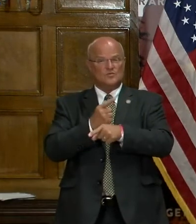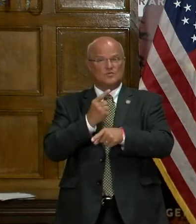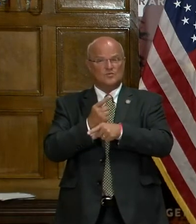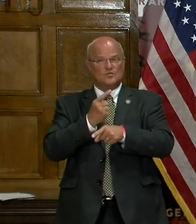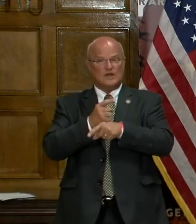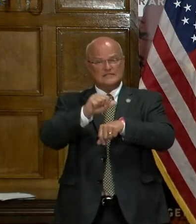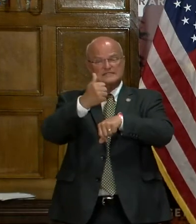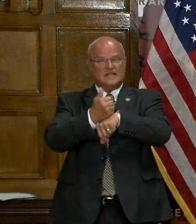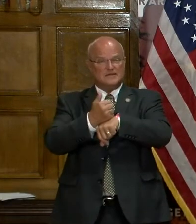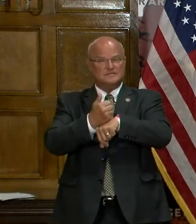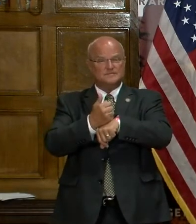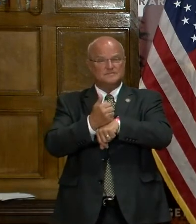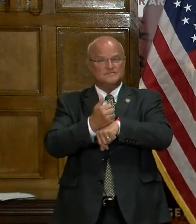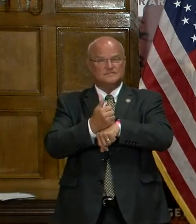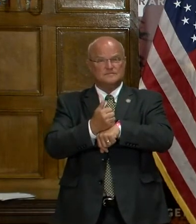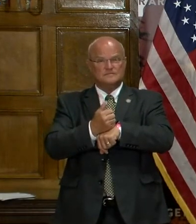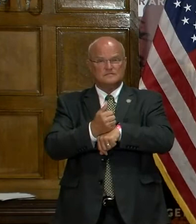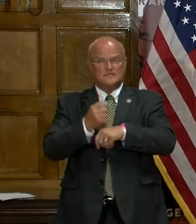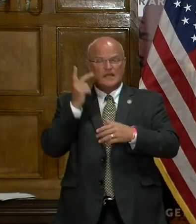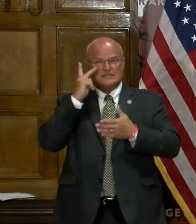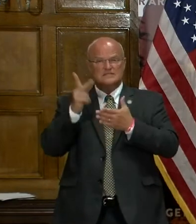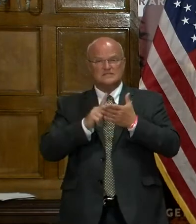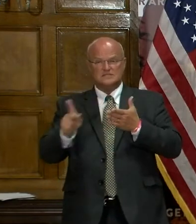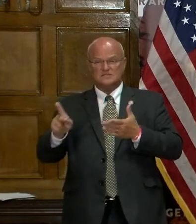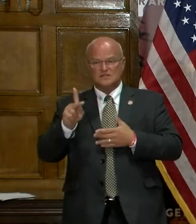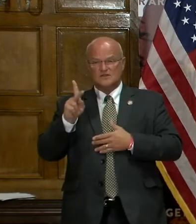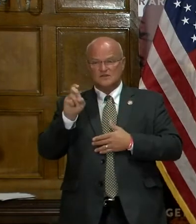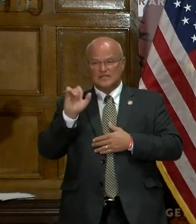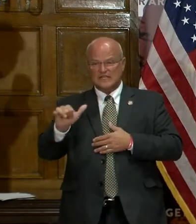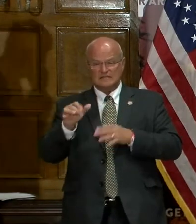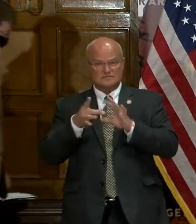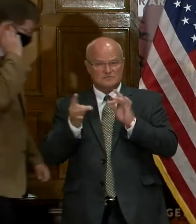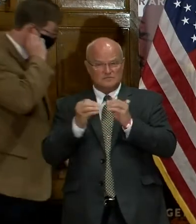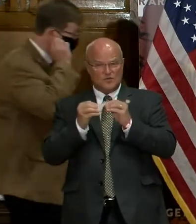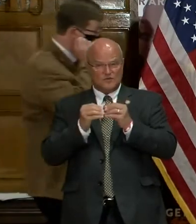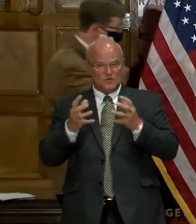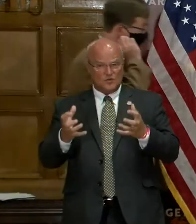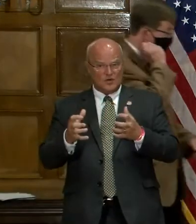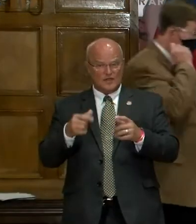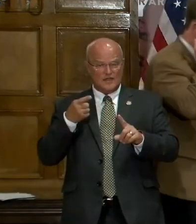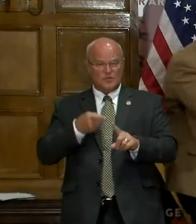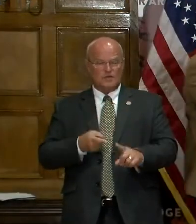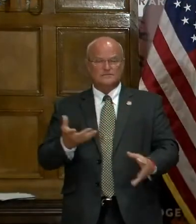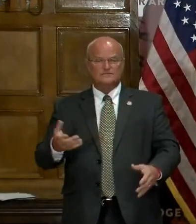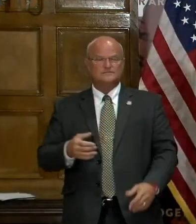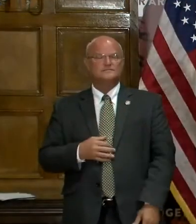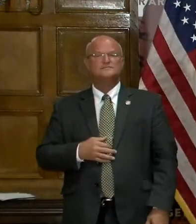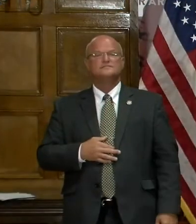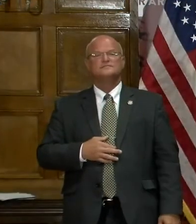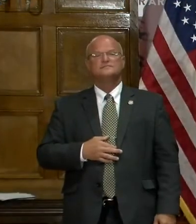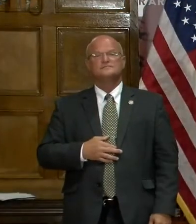rightfully set forth. And we'll ask Secretary Key to comment more on that if you wish, and the other point.